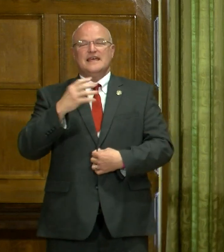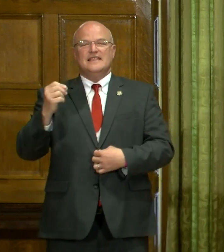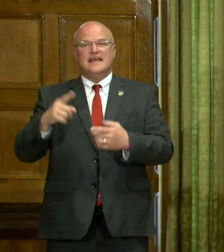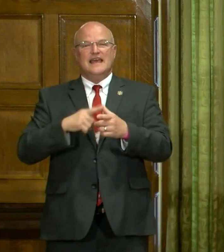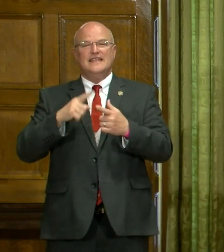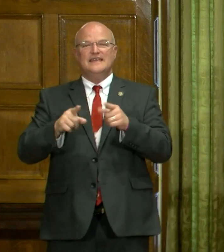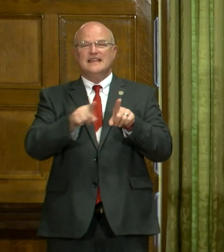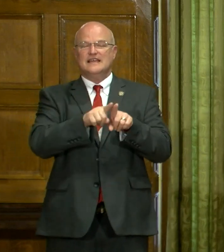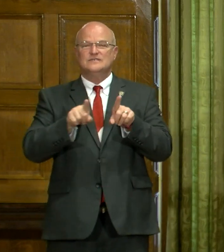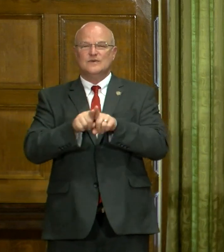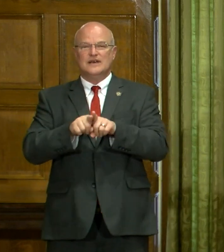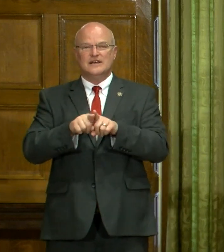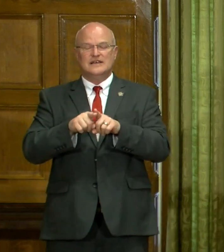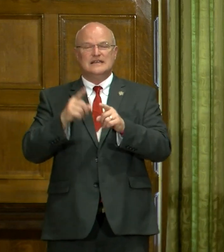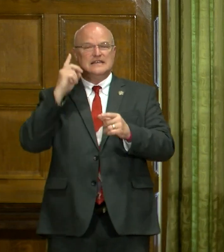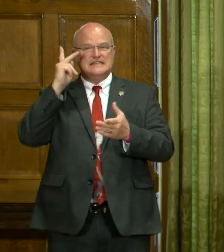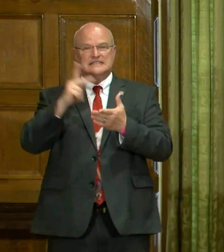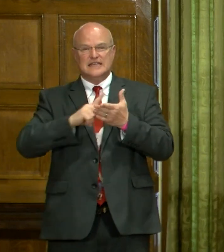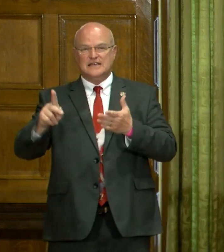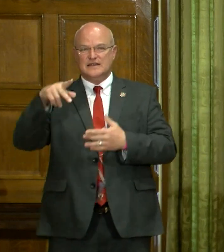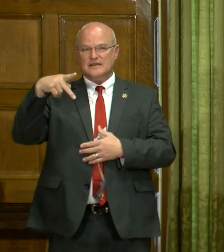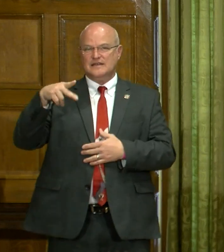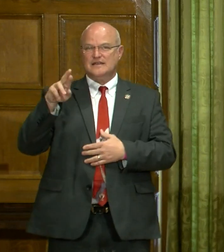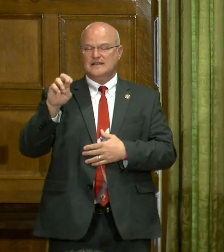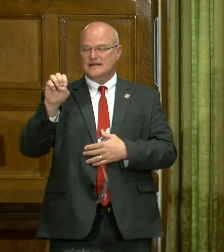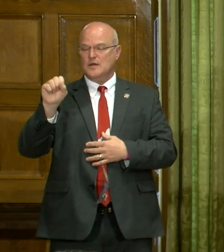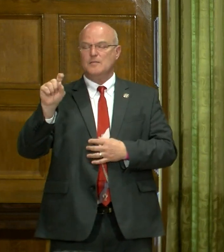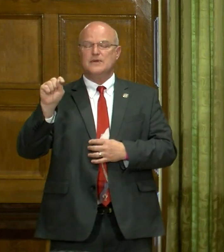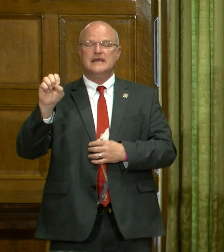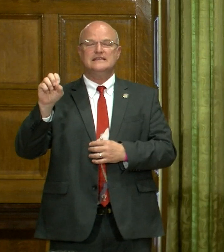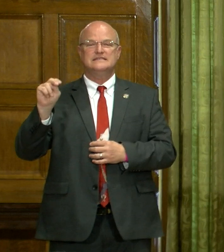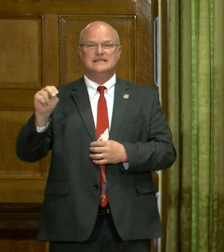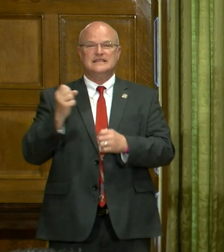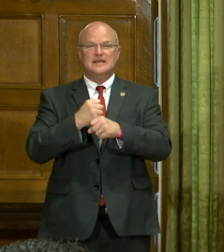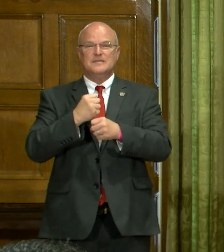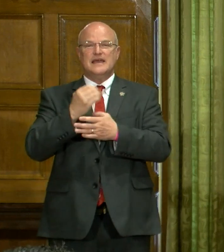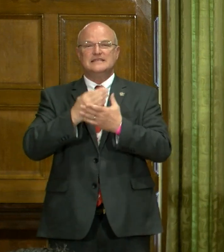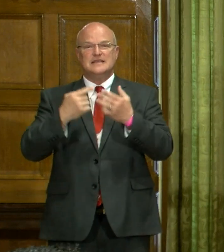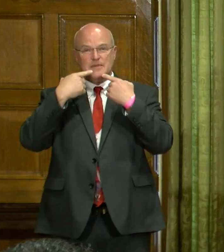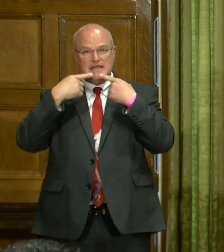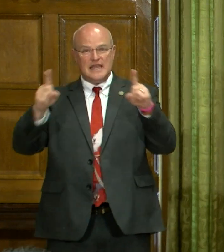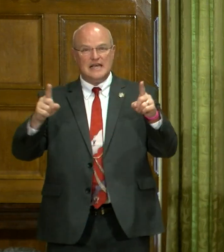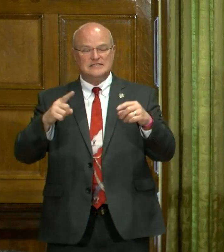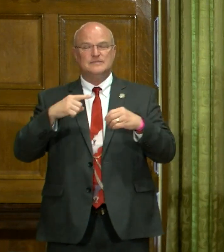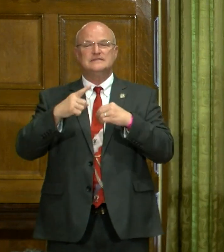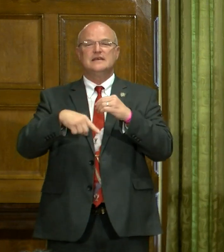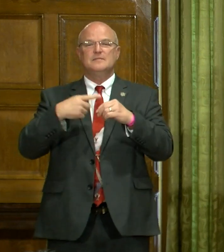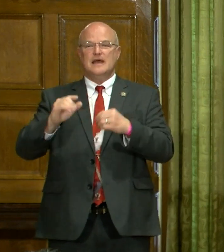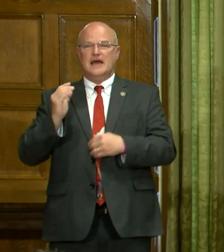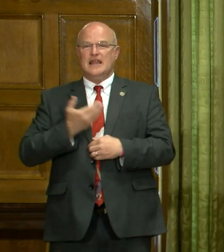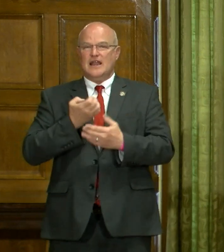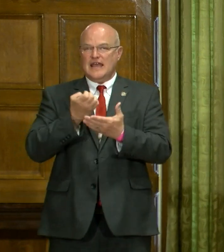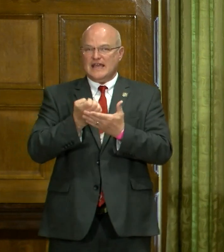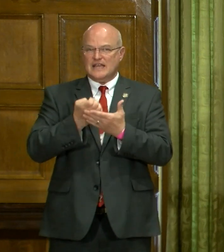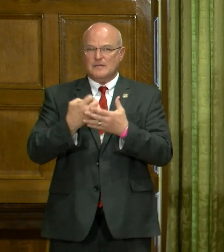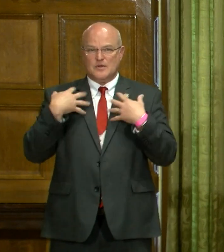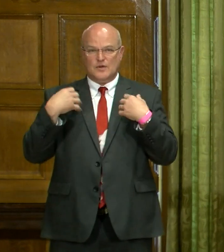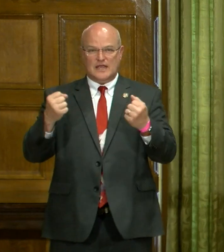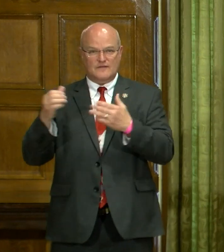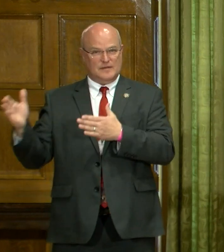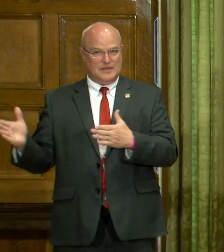then as well, of course, Secretary Preston, to make some announcements in reference to our economic